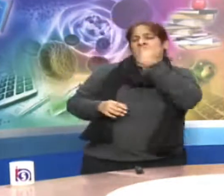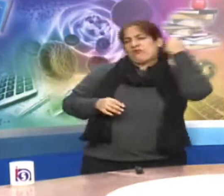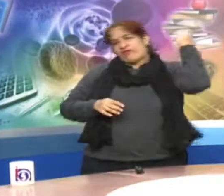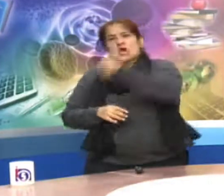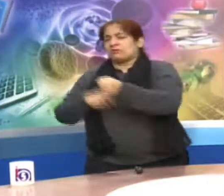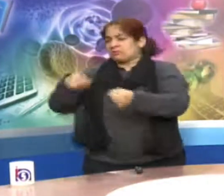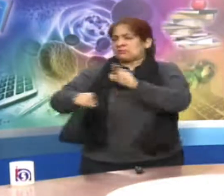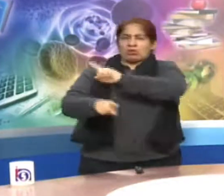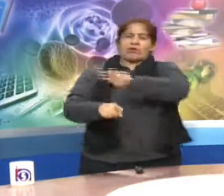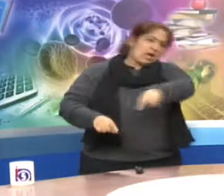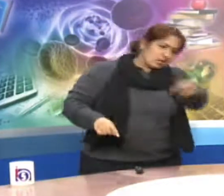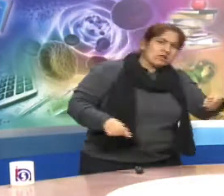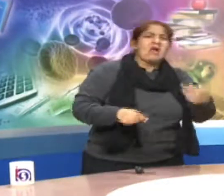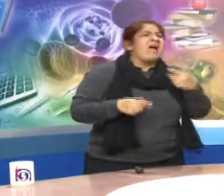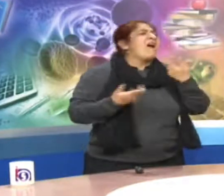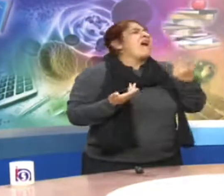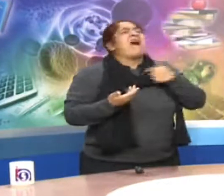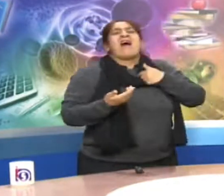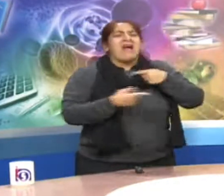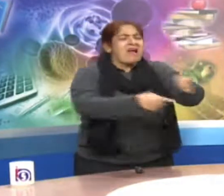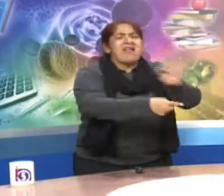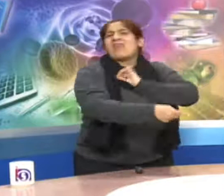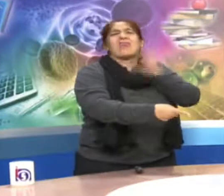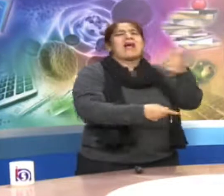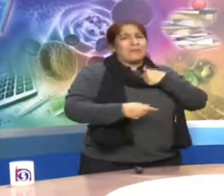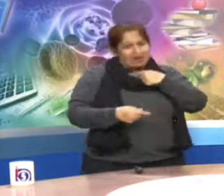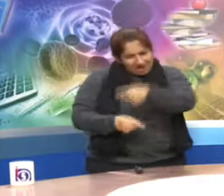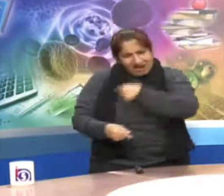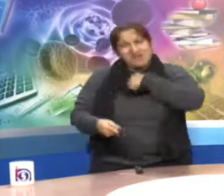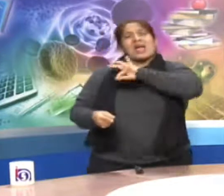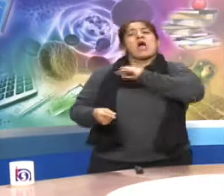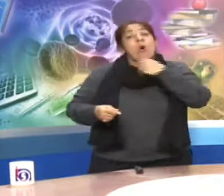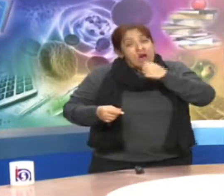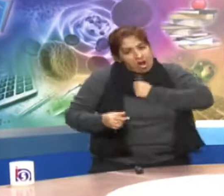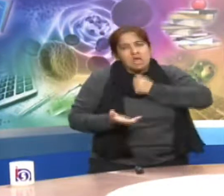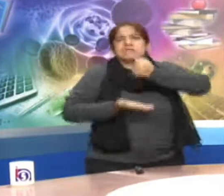You see that there are different rights, human rights, fundamental rights.